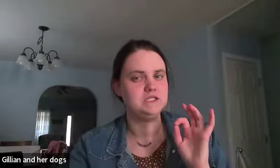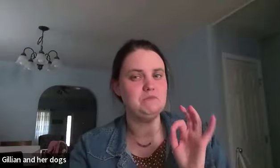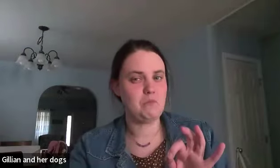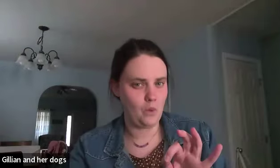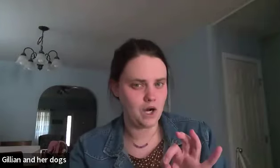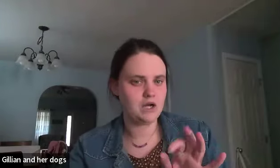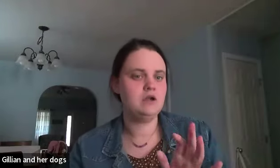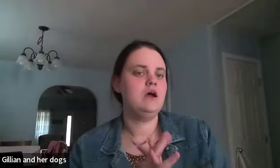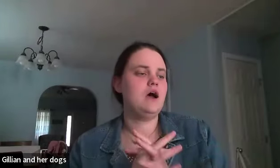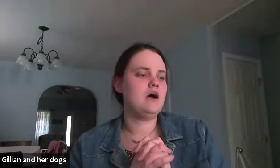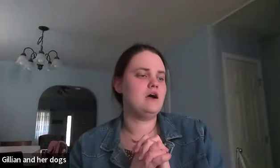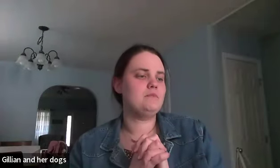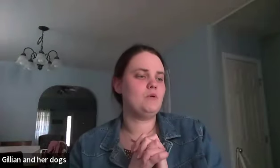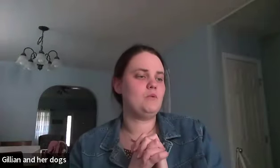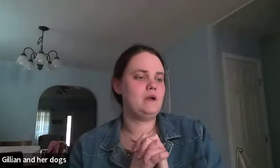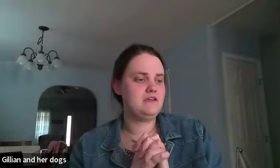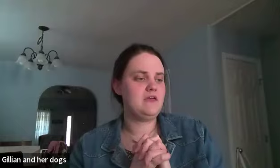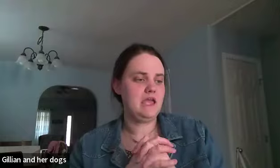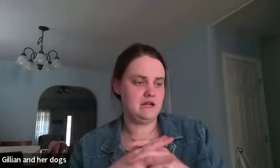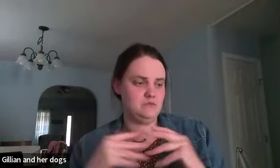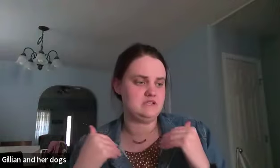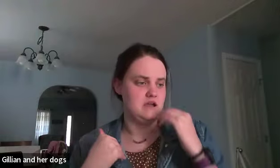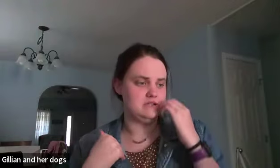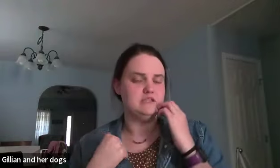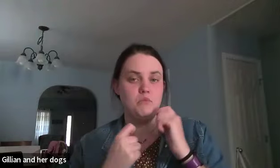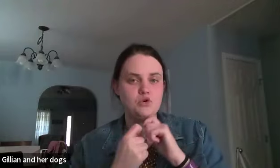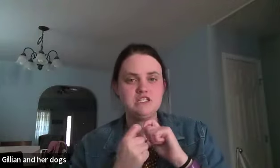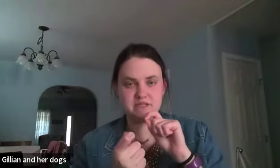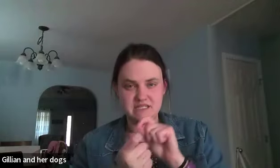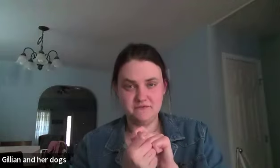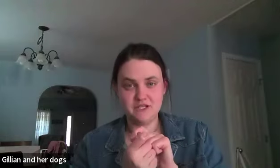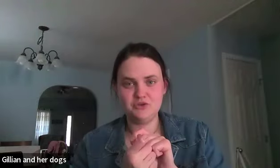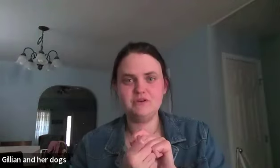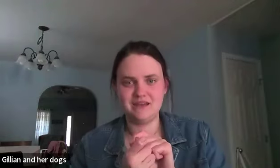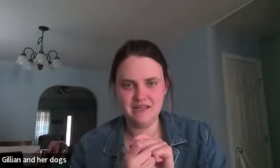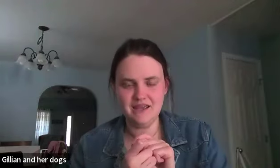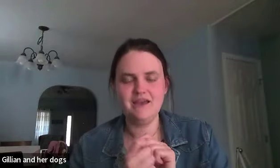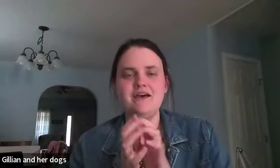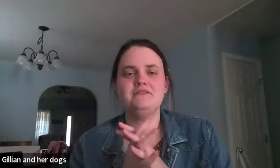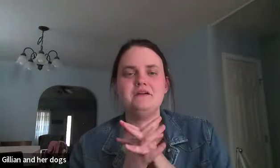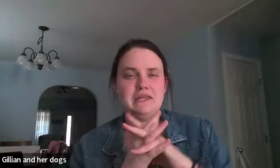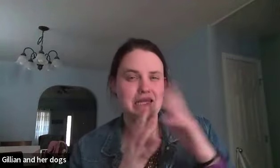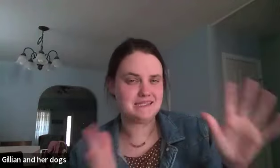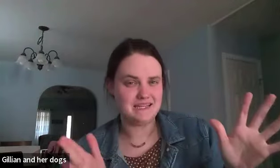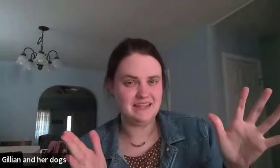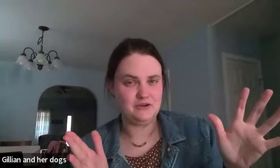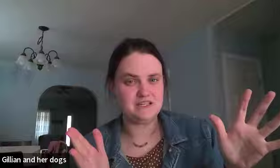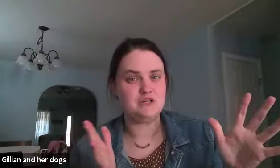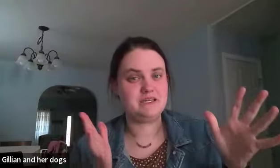once more. With animal signs, the more specific you get, the less likely there is to be